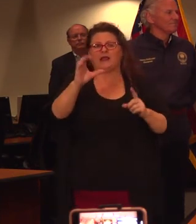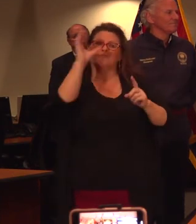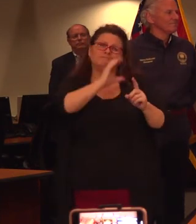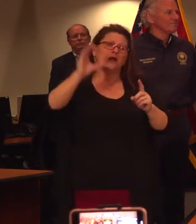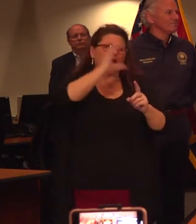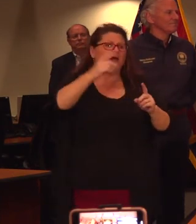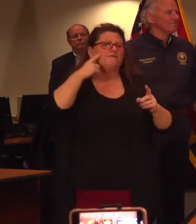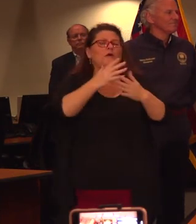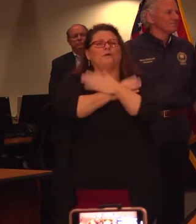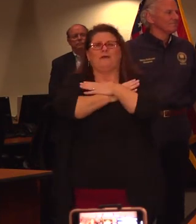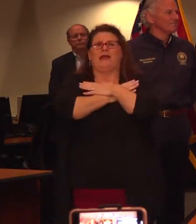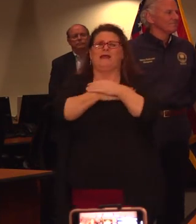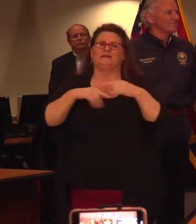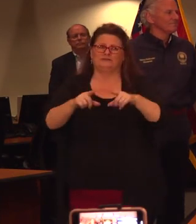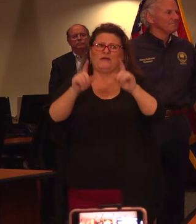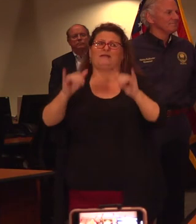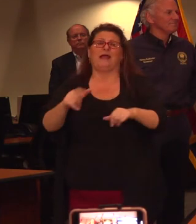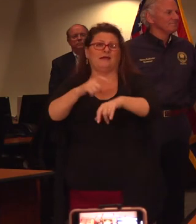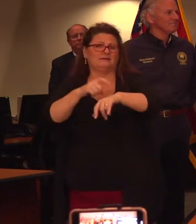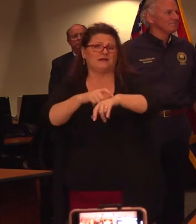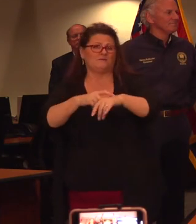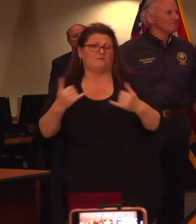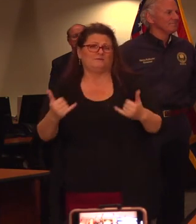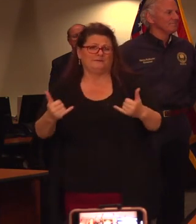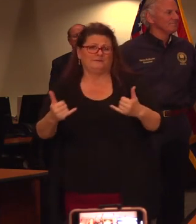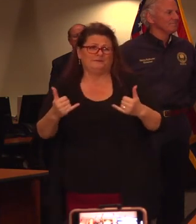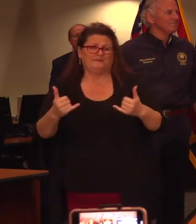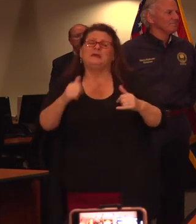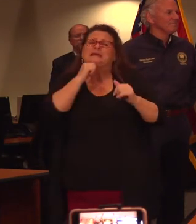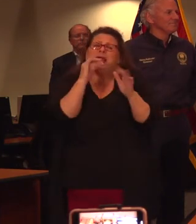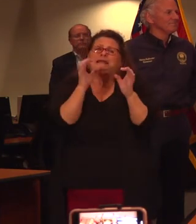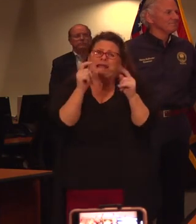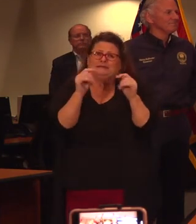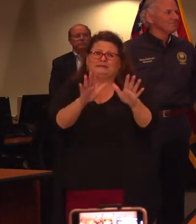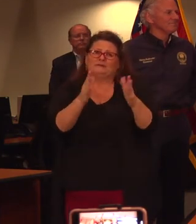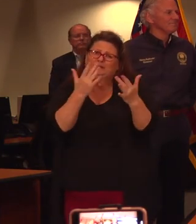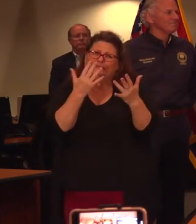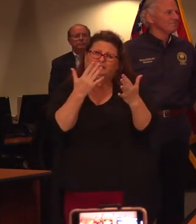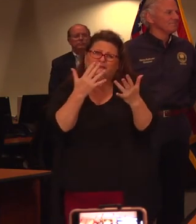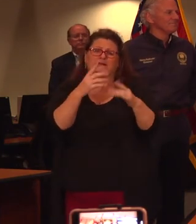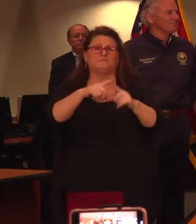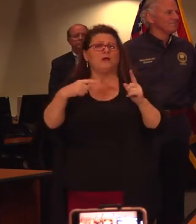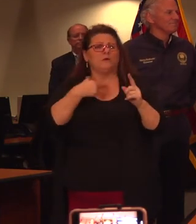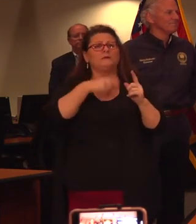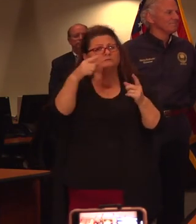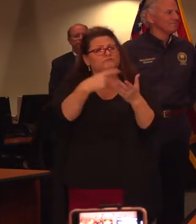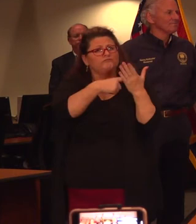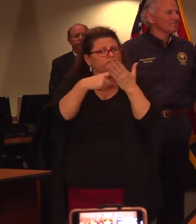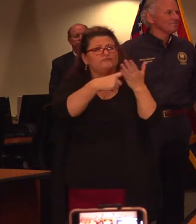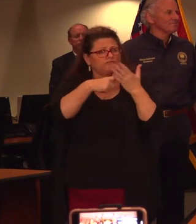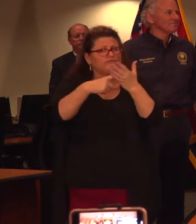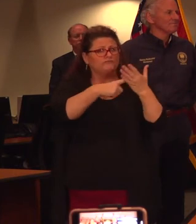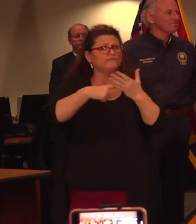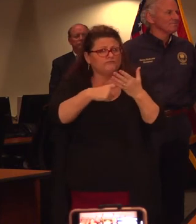this long, difficult period that we've all been through. So we're not quite there yet. But I want you to know our agencies are working, and we're working together,